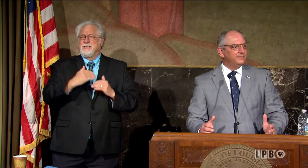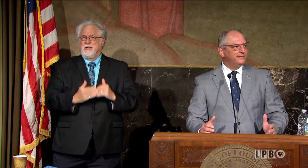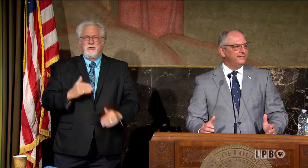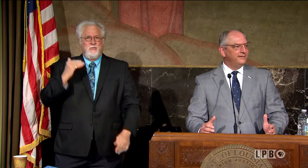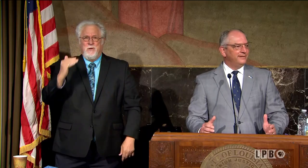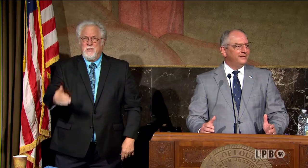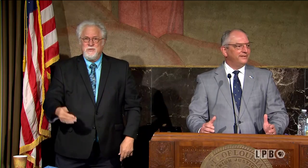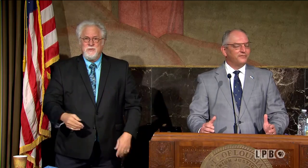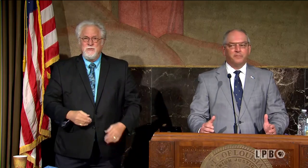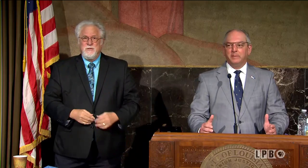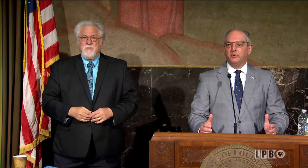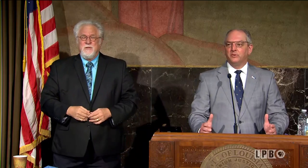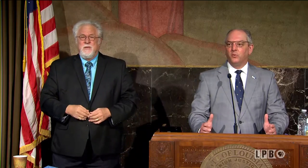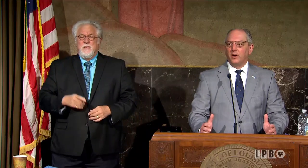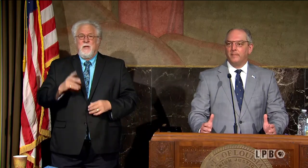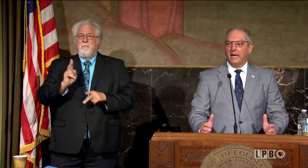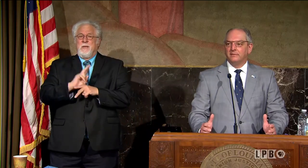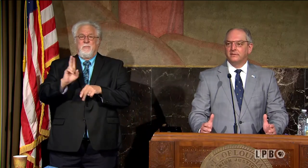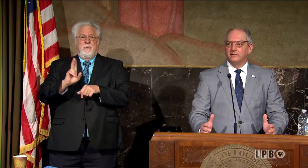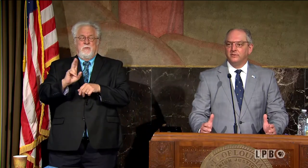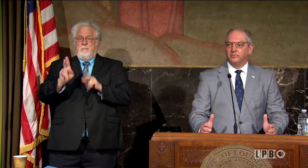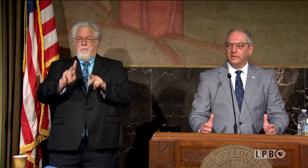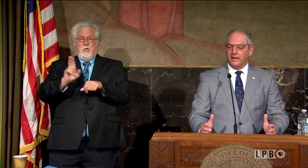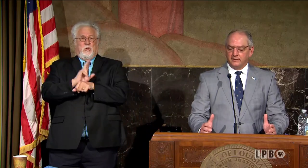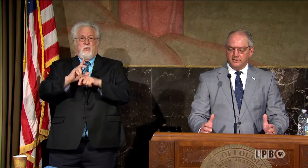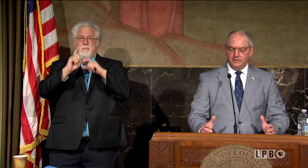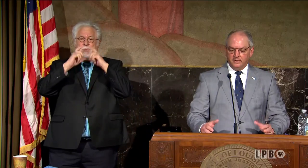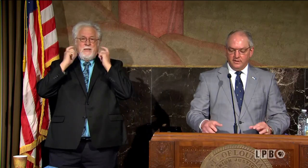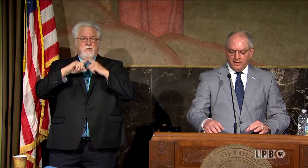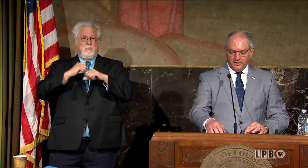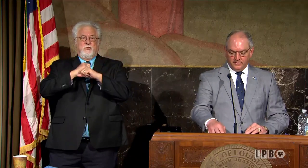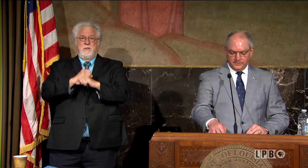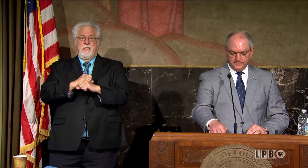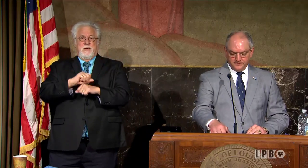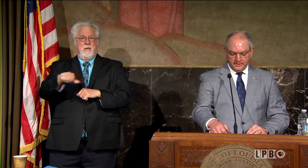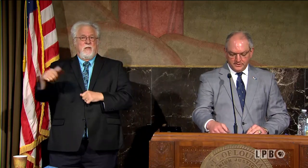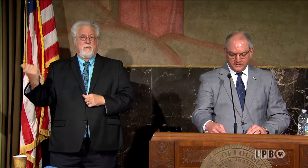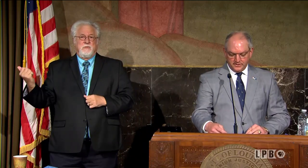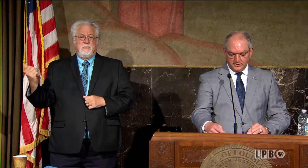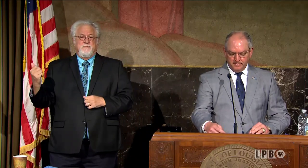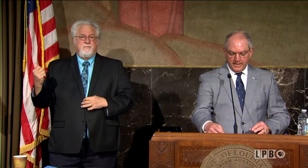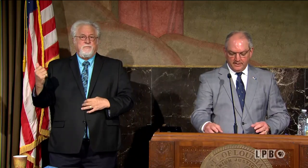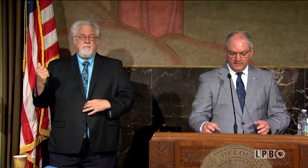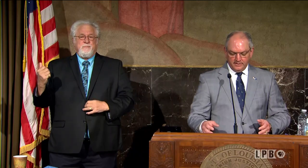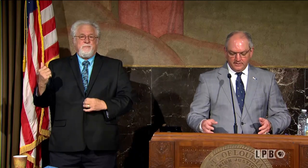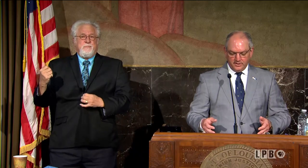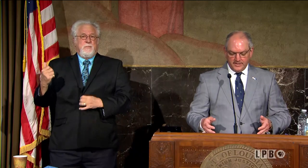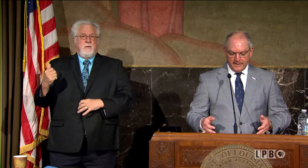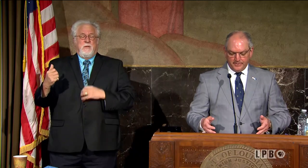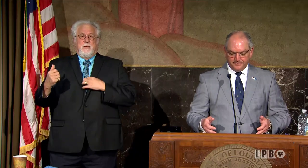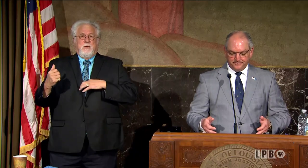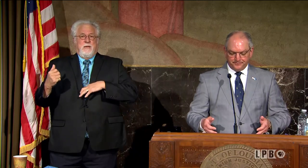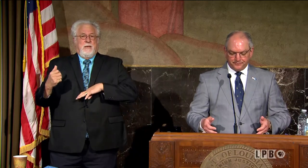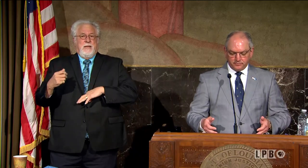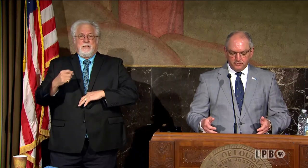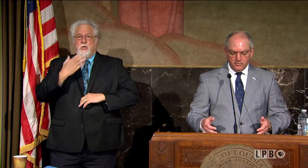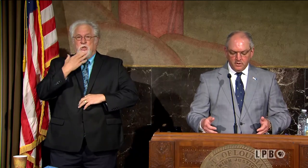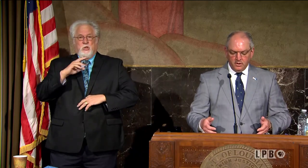much for people to wear a mask to protect others and just being a good